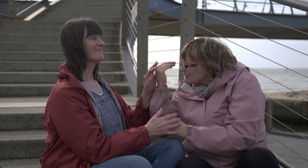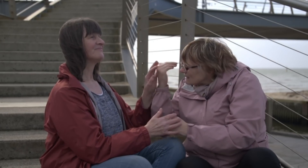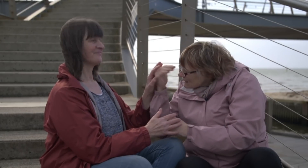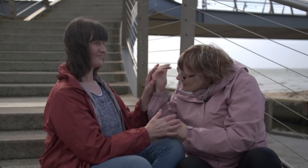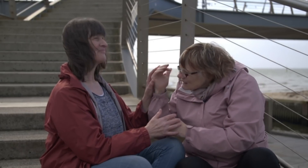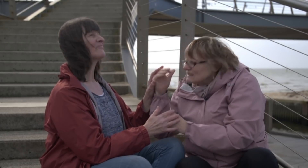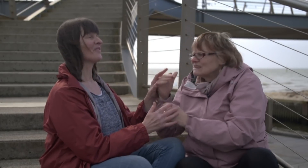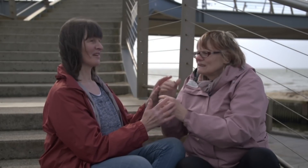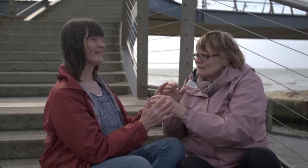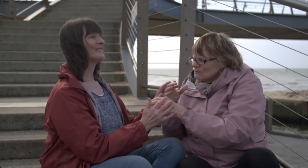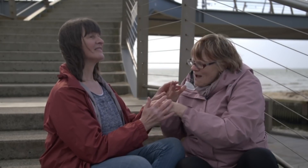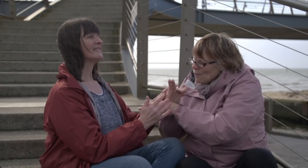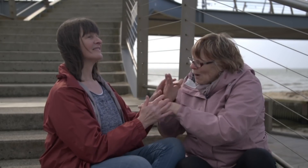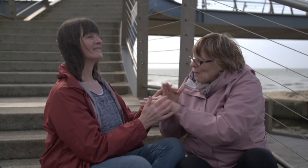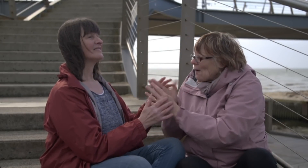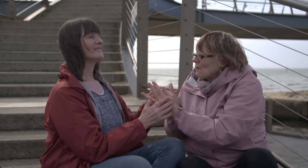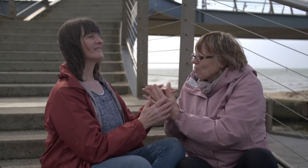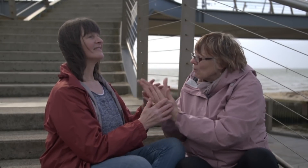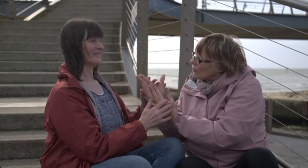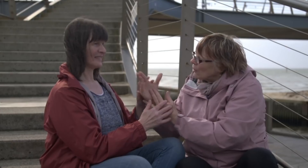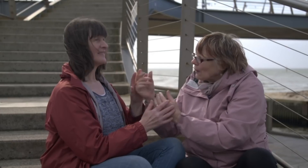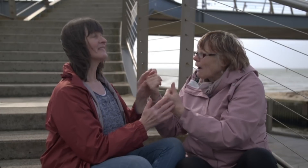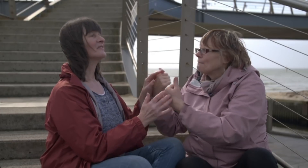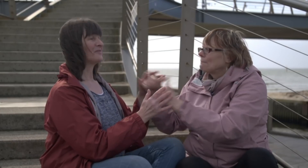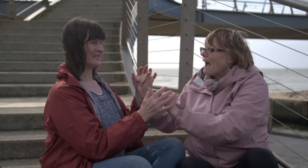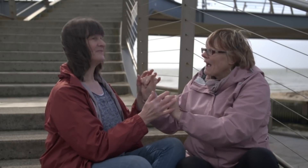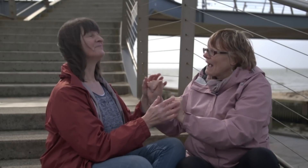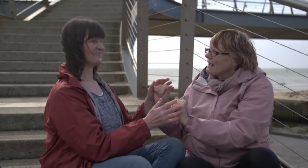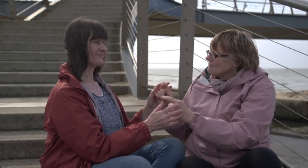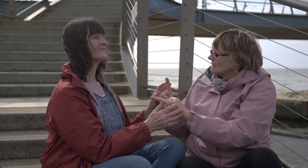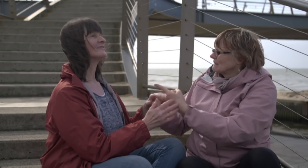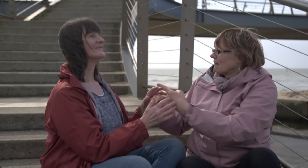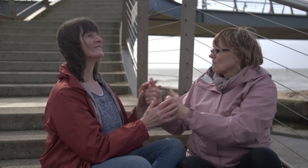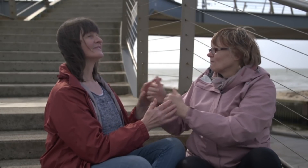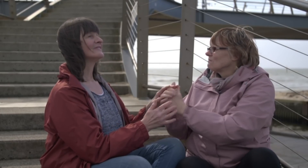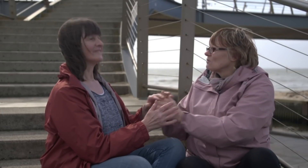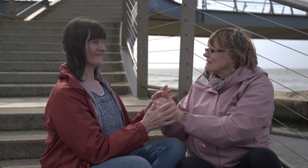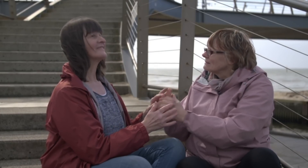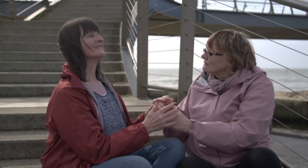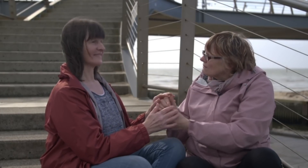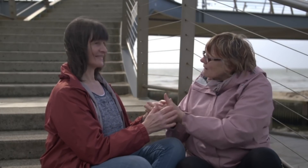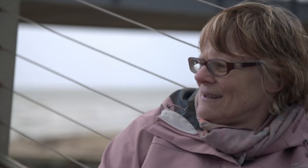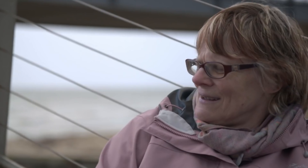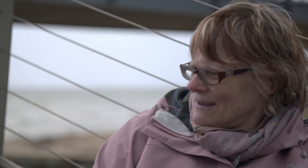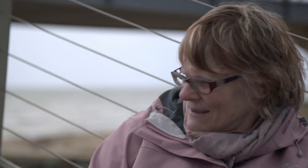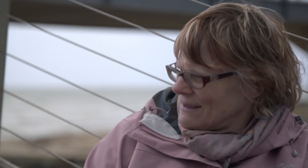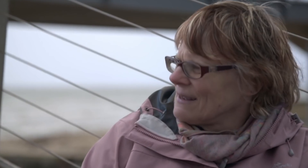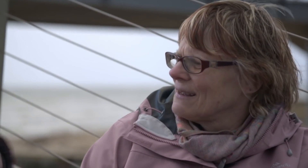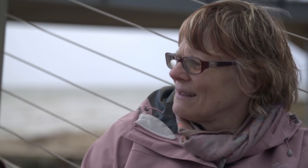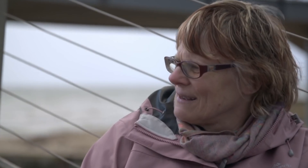the determination, and we just worked through it together. You worked through it and we remained friends. That's right, yeah, I remember that.